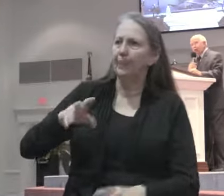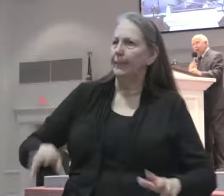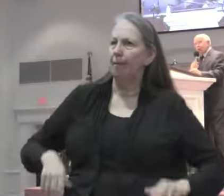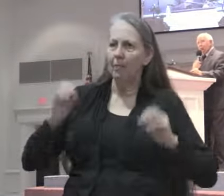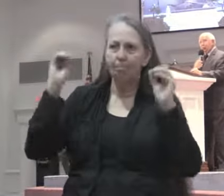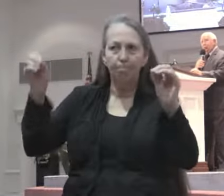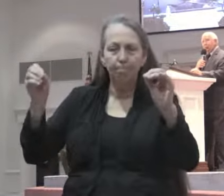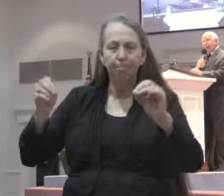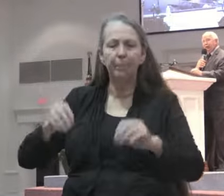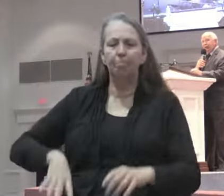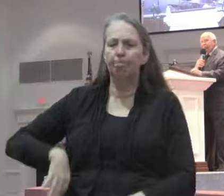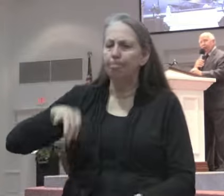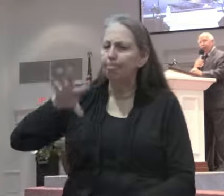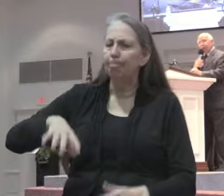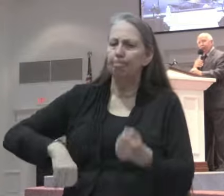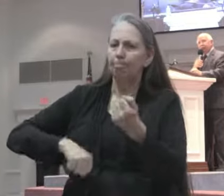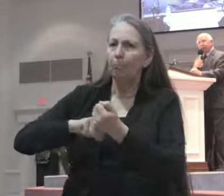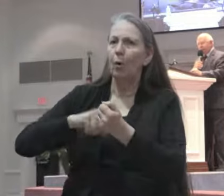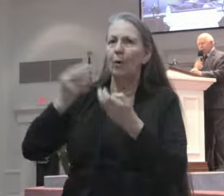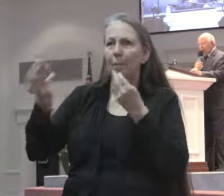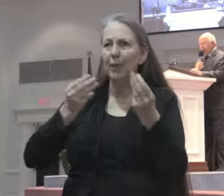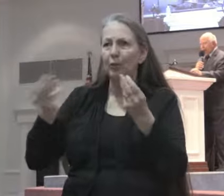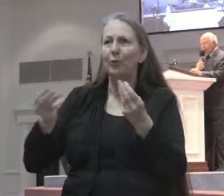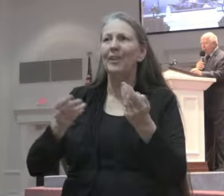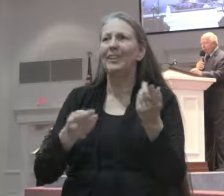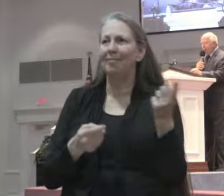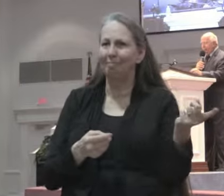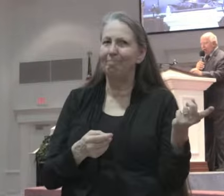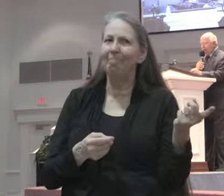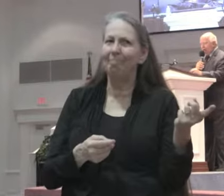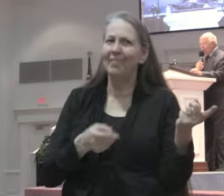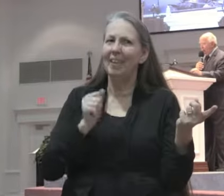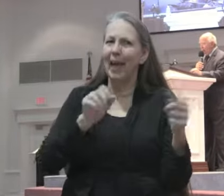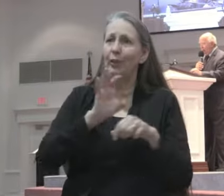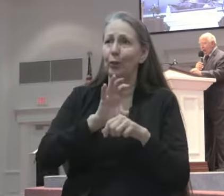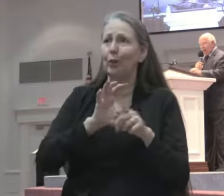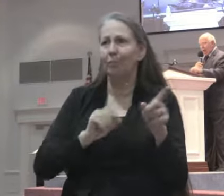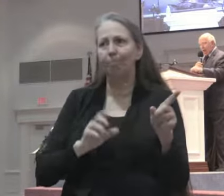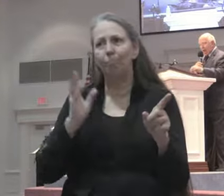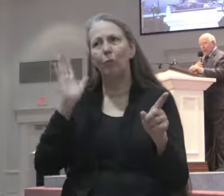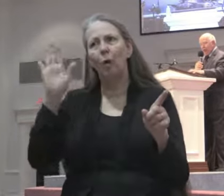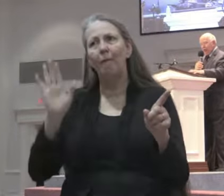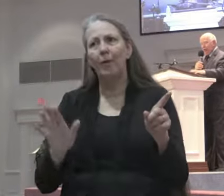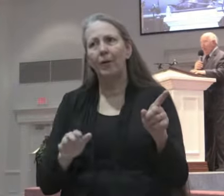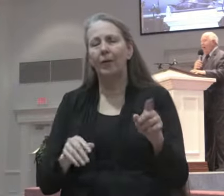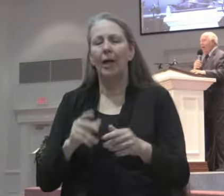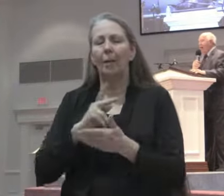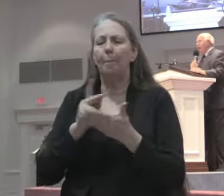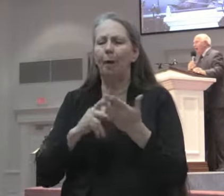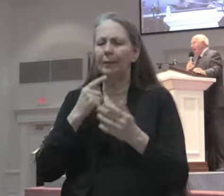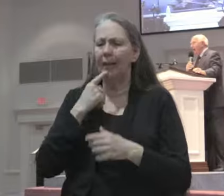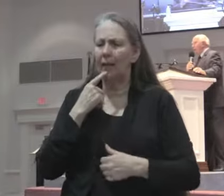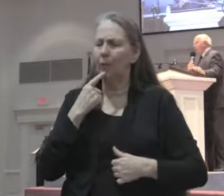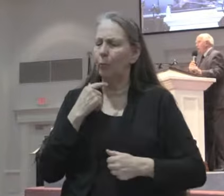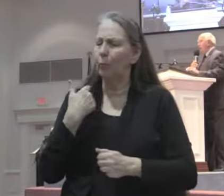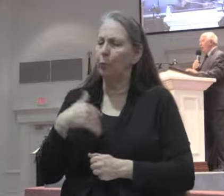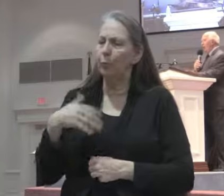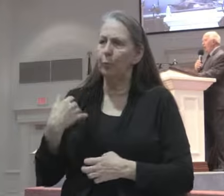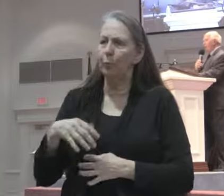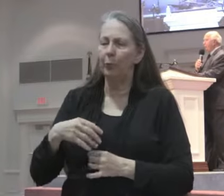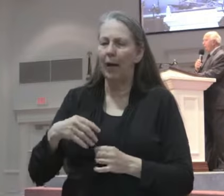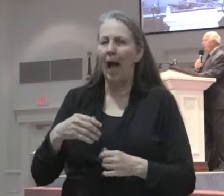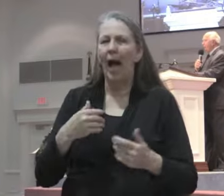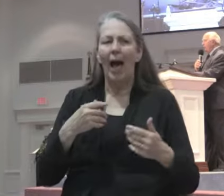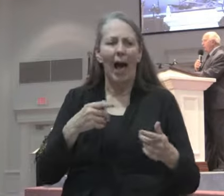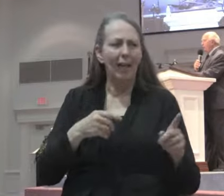that's one of the places that Ministry of Saints was advocated. And Paul said, I have been